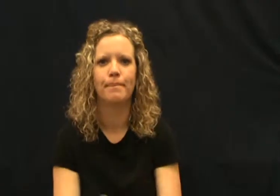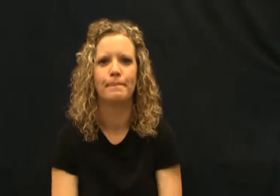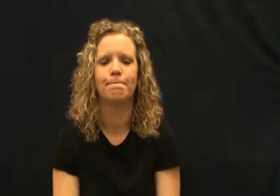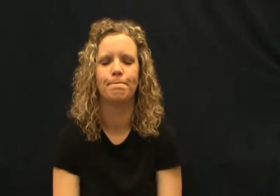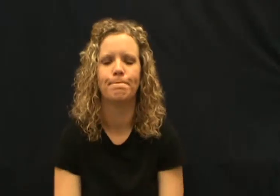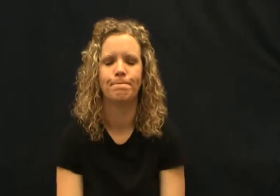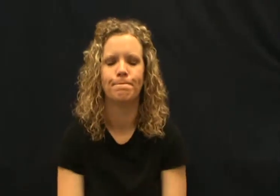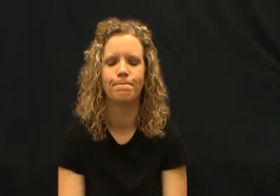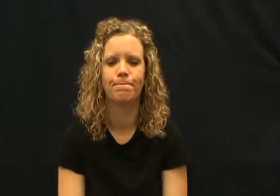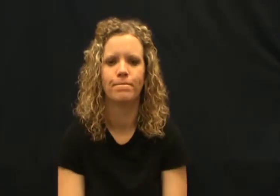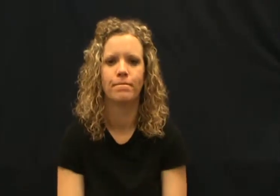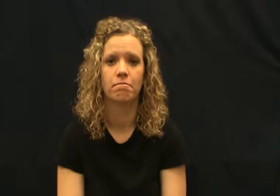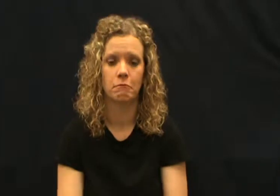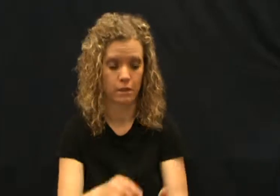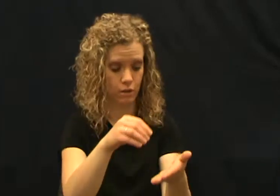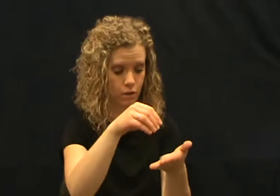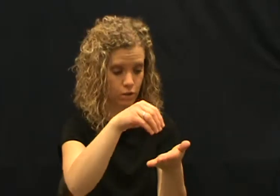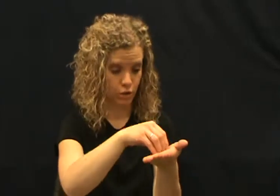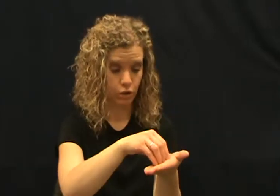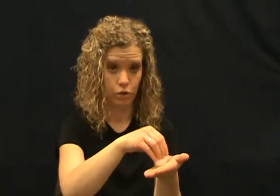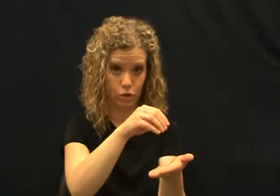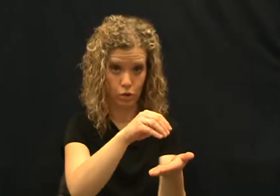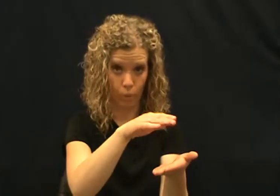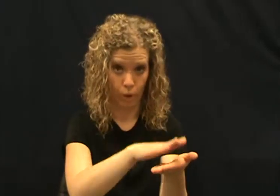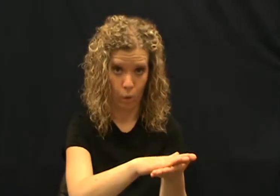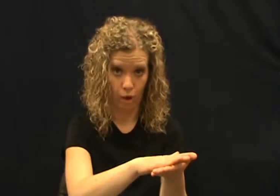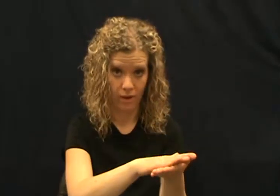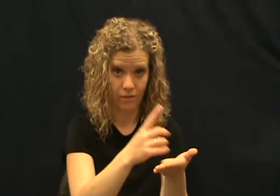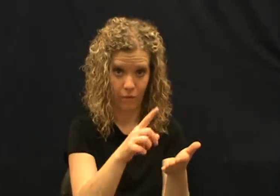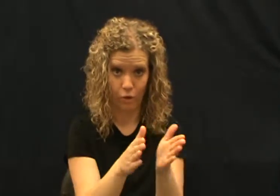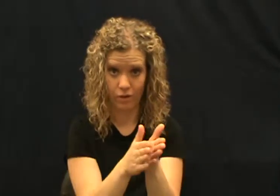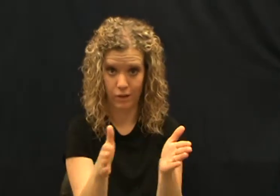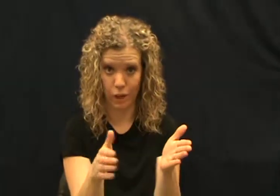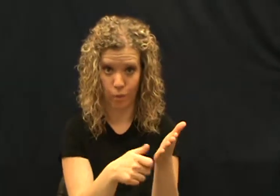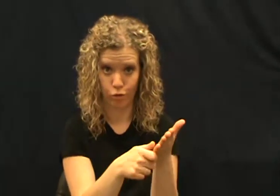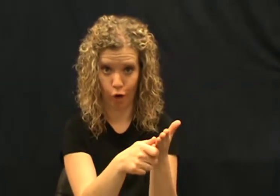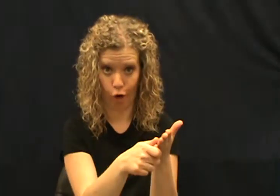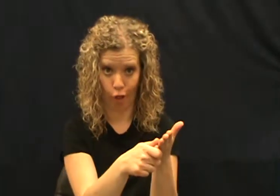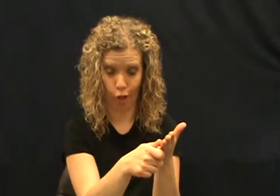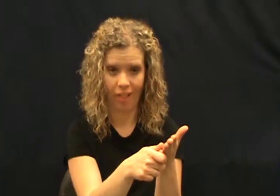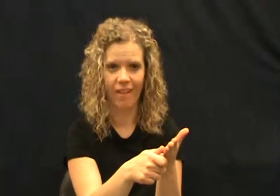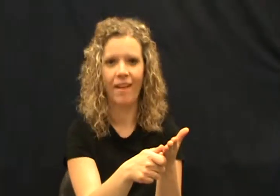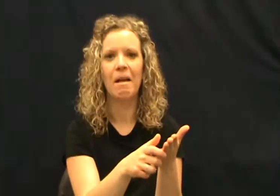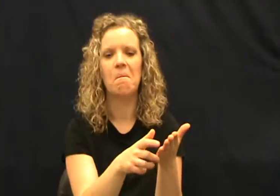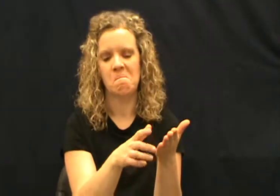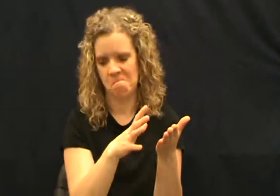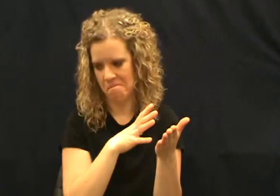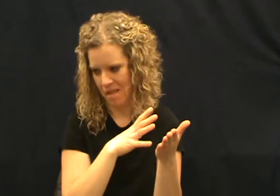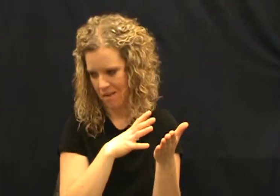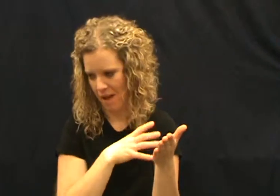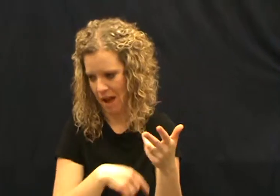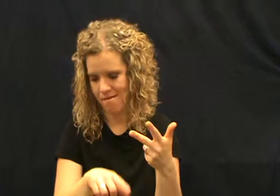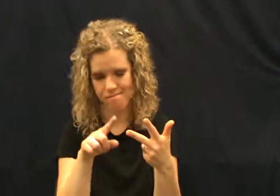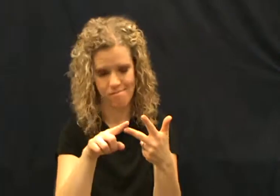So once we record a transaction in the general journal, then the third part of our little framework to summarize,